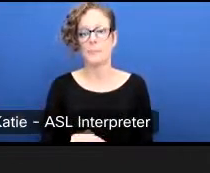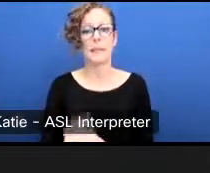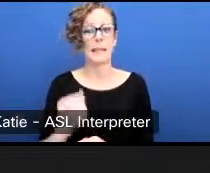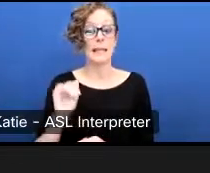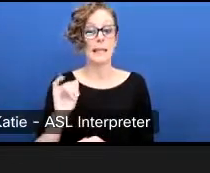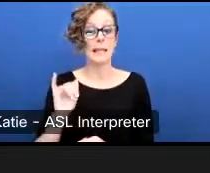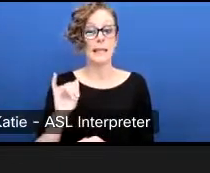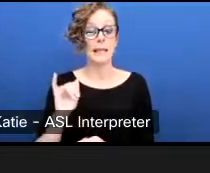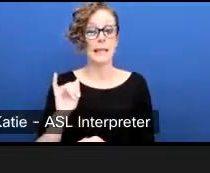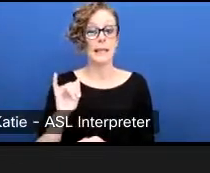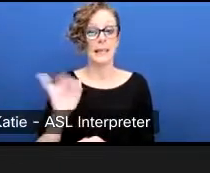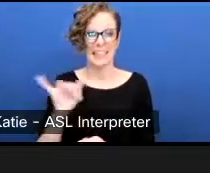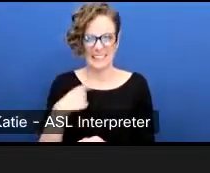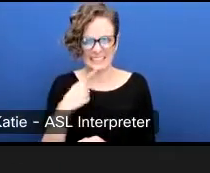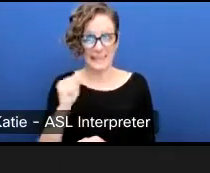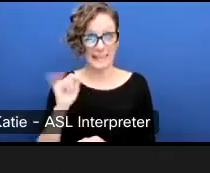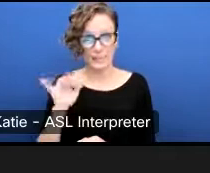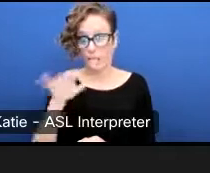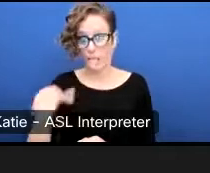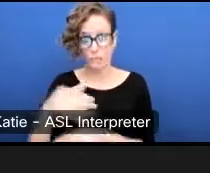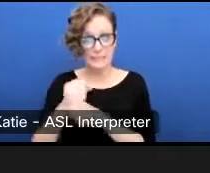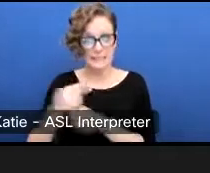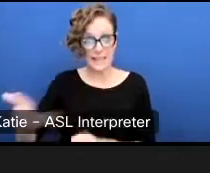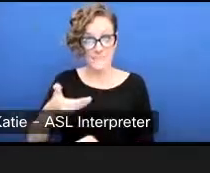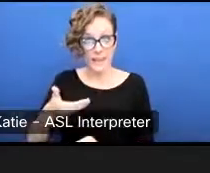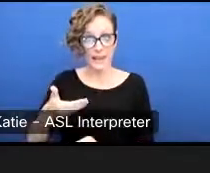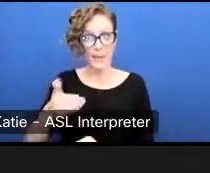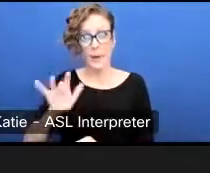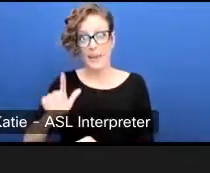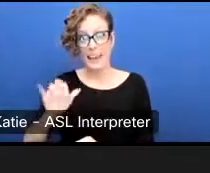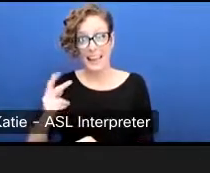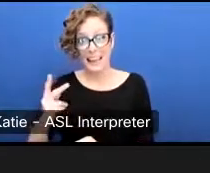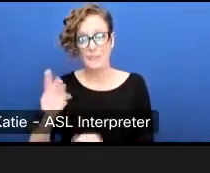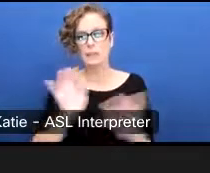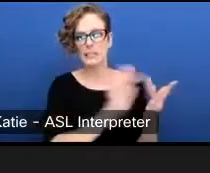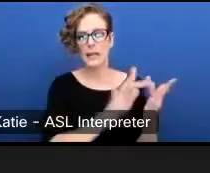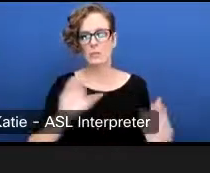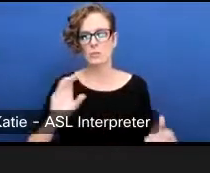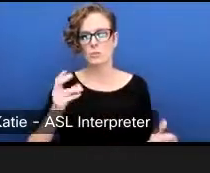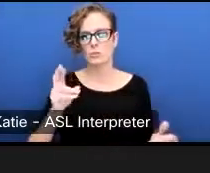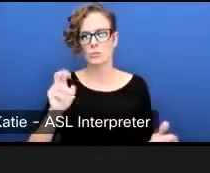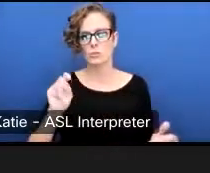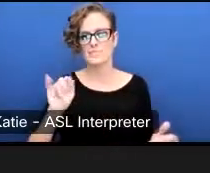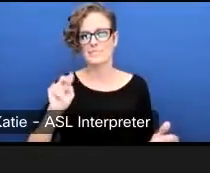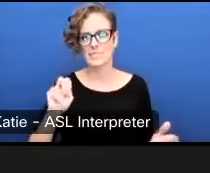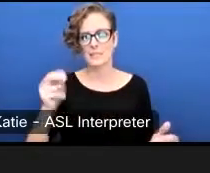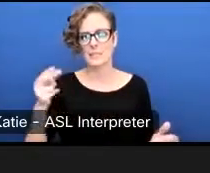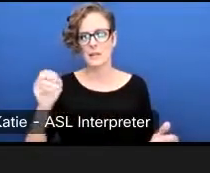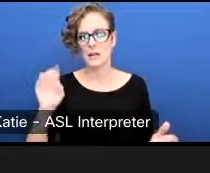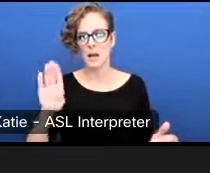like I said, you can reach out to Christine Hobbs for those invites.